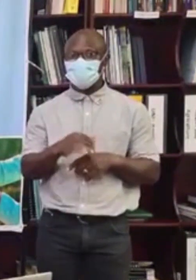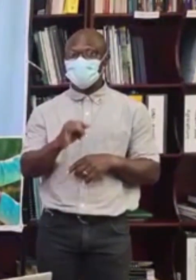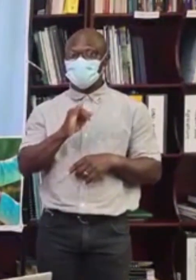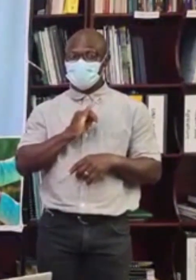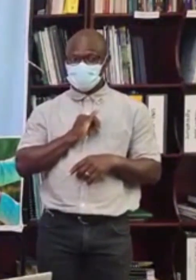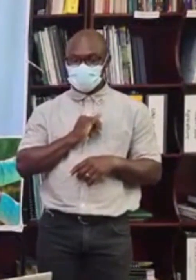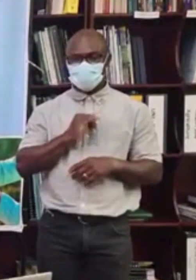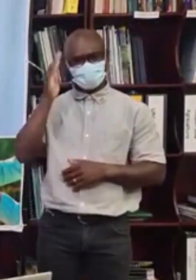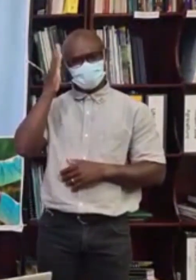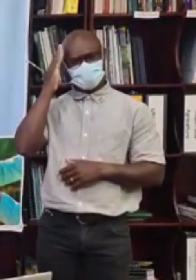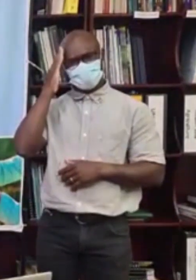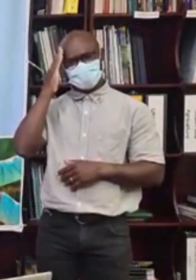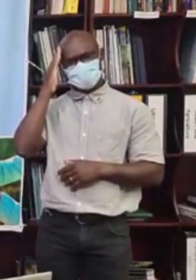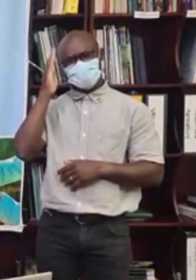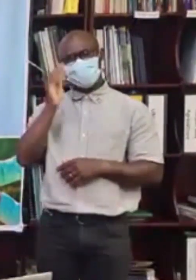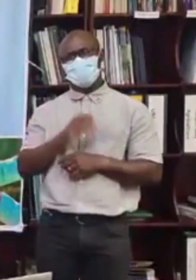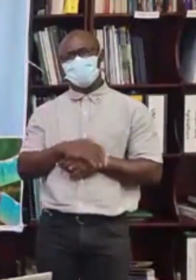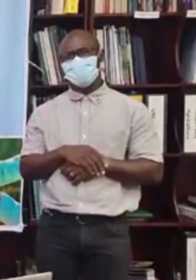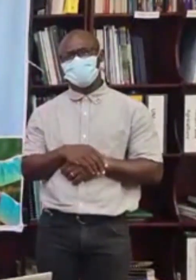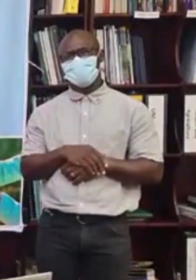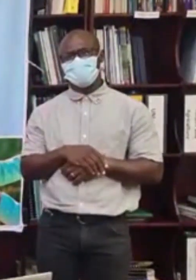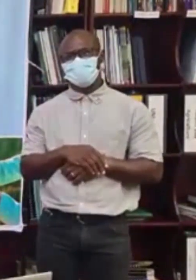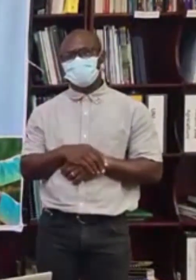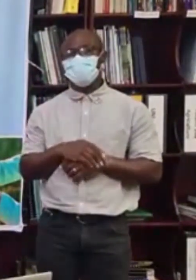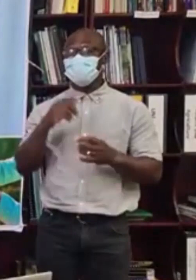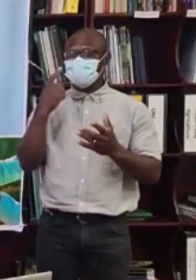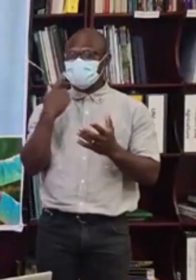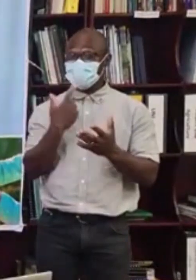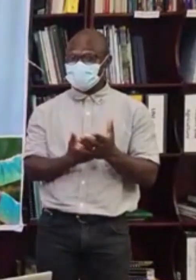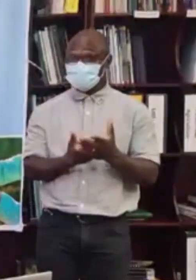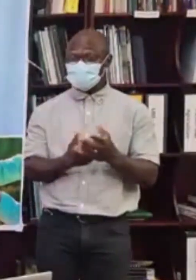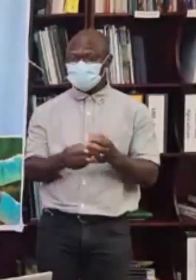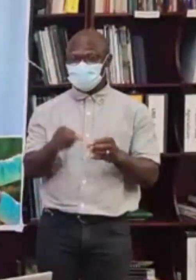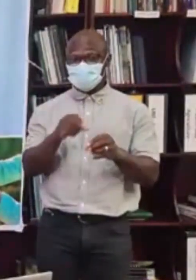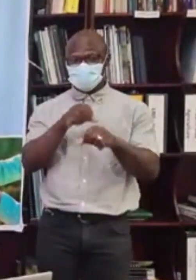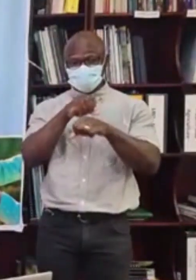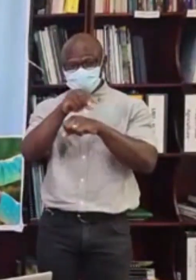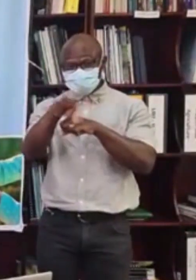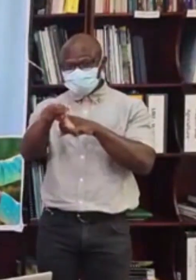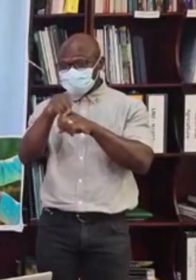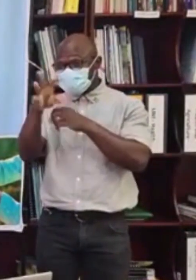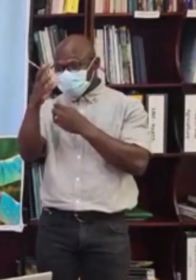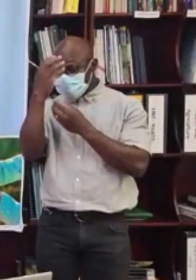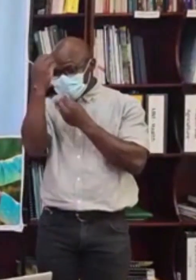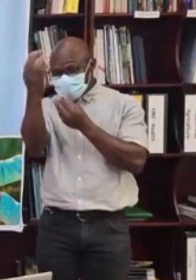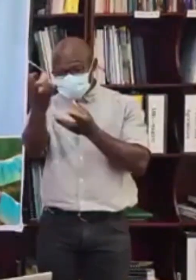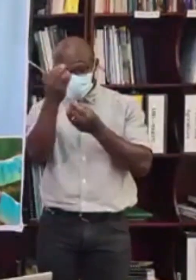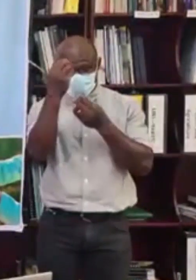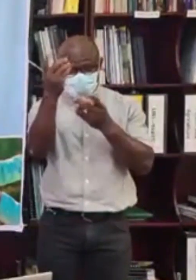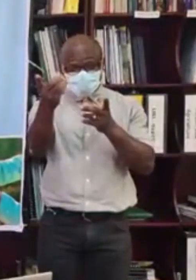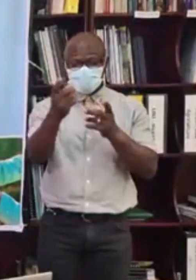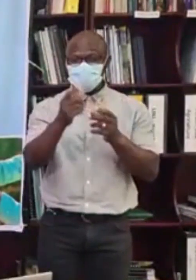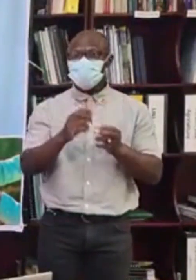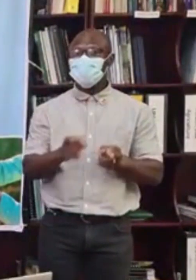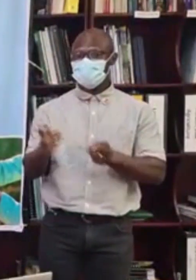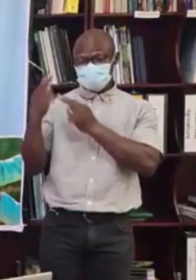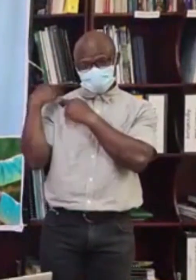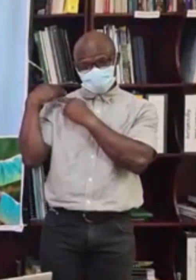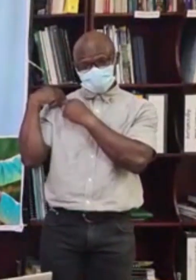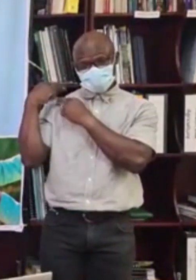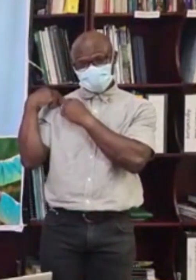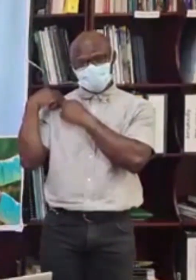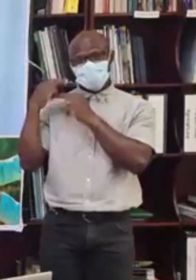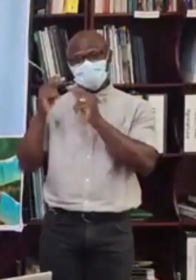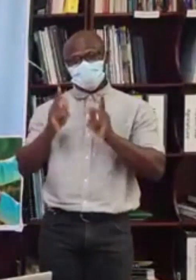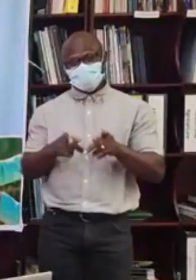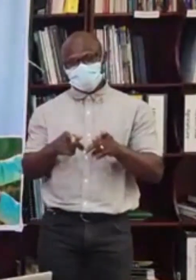have been noticing that despite the countless messages appealing to you to be responsible,